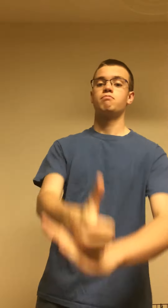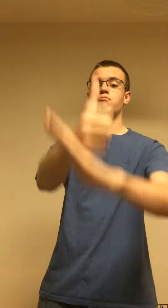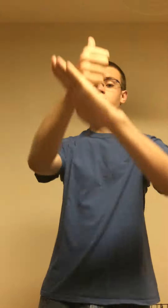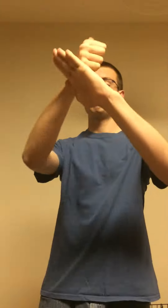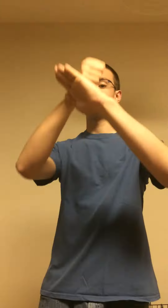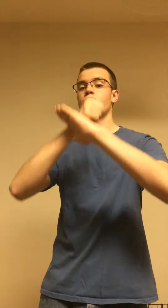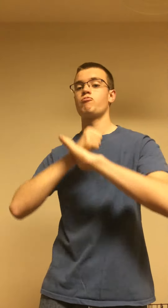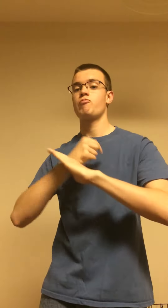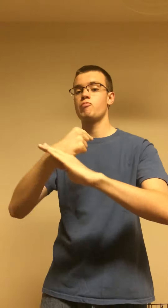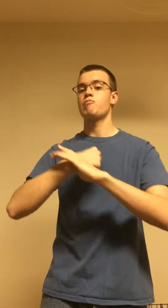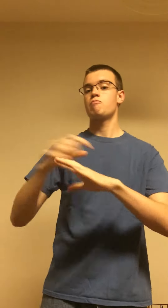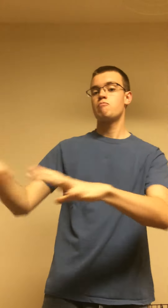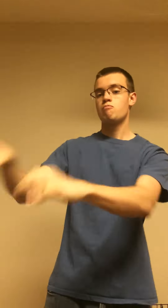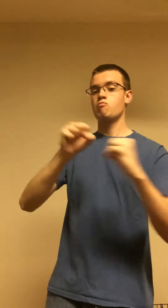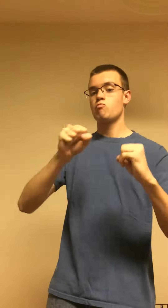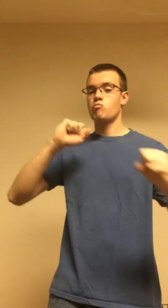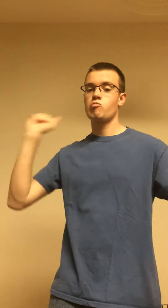and claim him every time